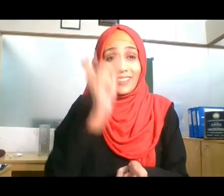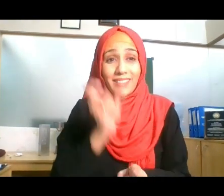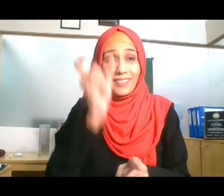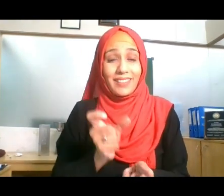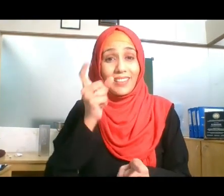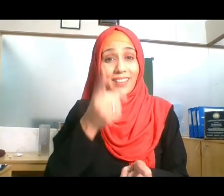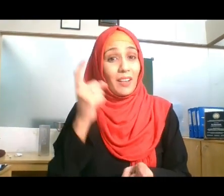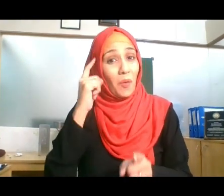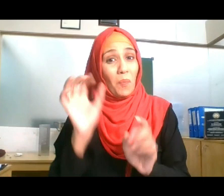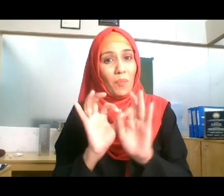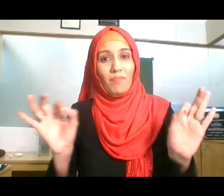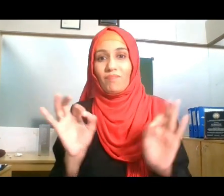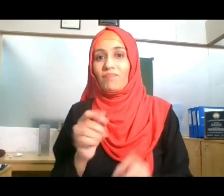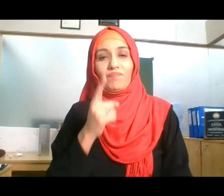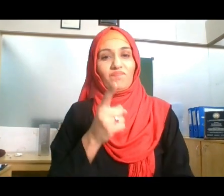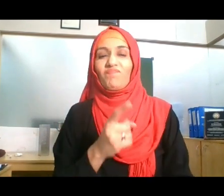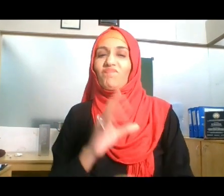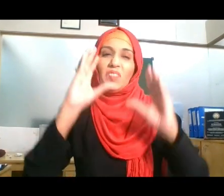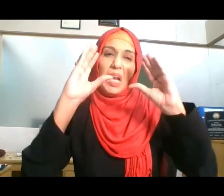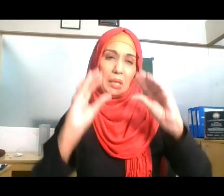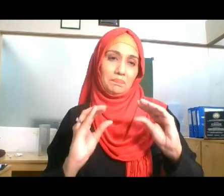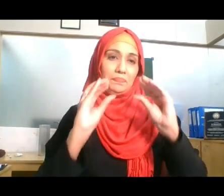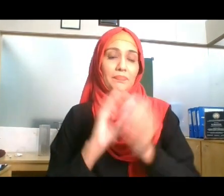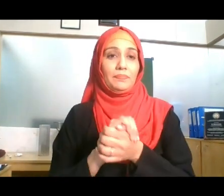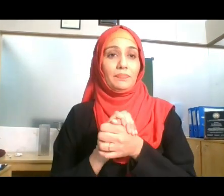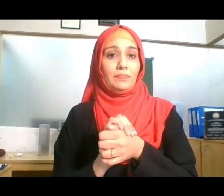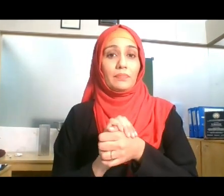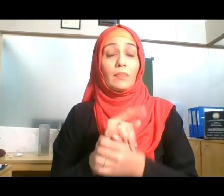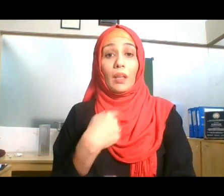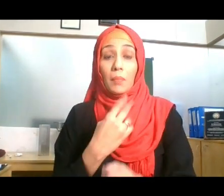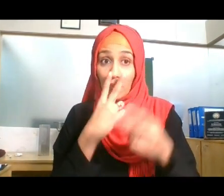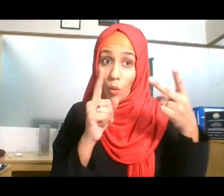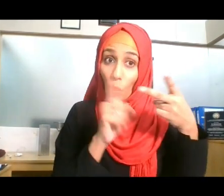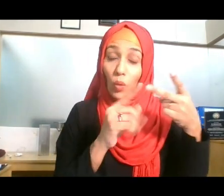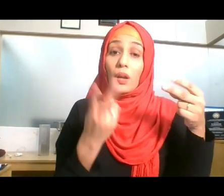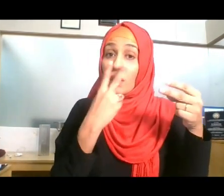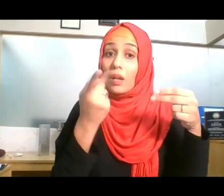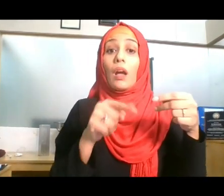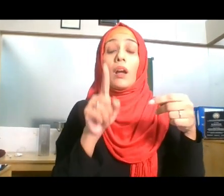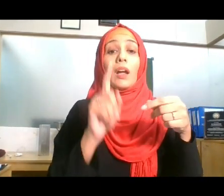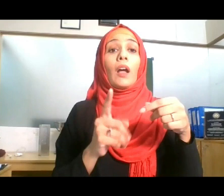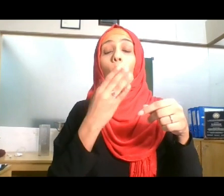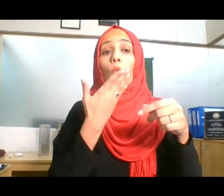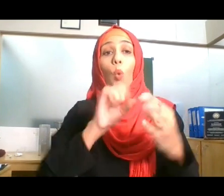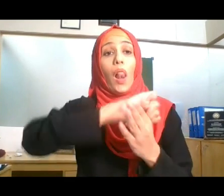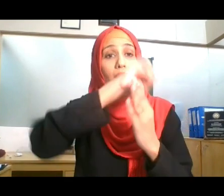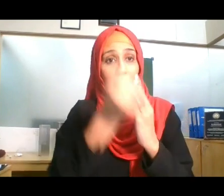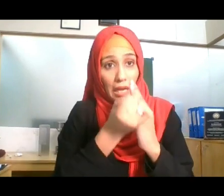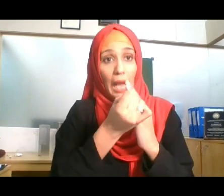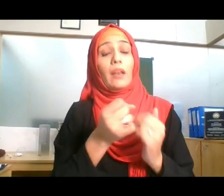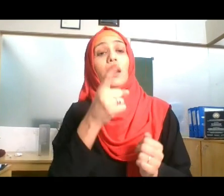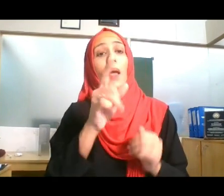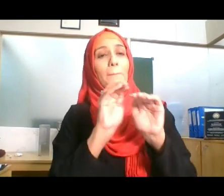deal with this, is woefully low. What is also interesting is that most of the secondary schools where the children